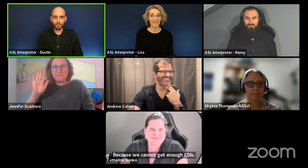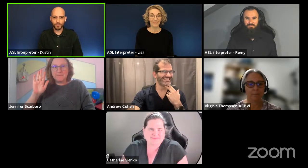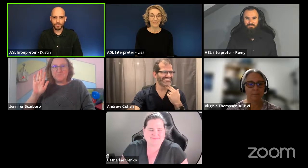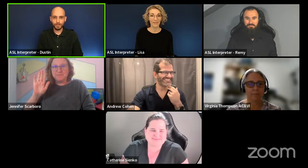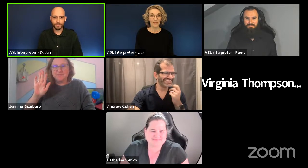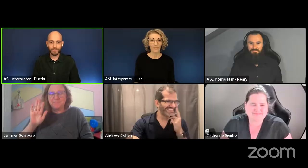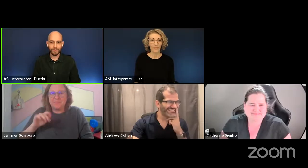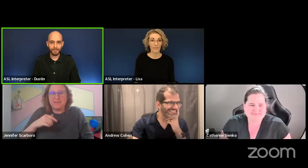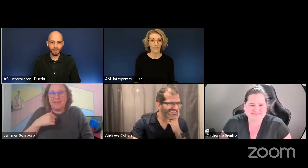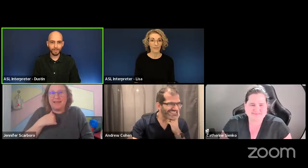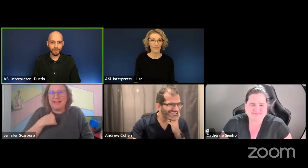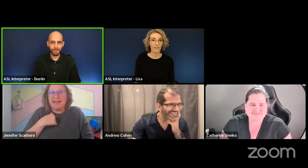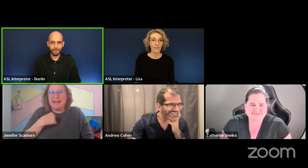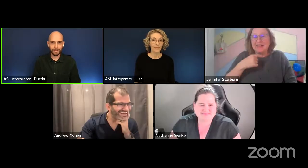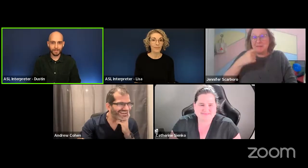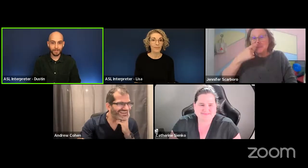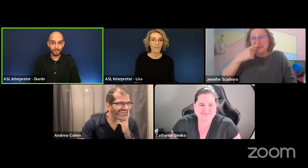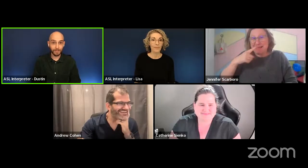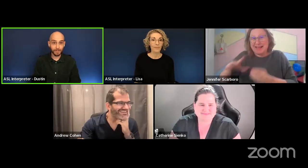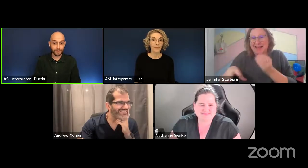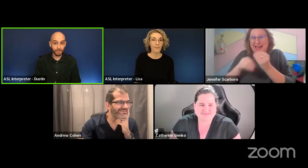Commissioner Scarborough?